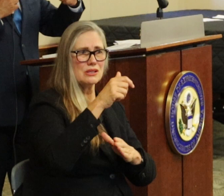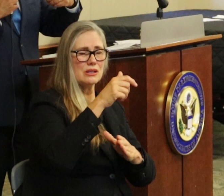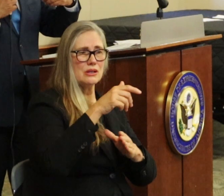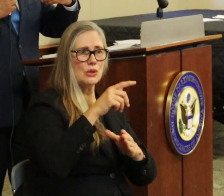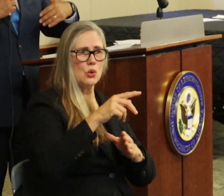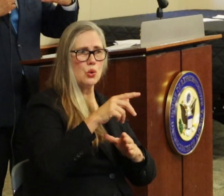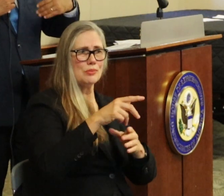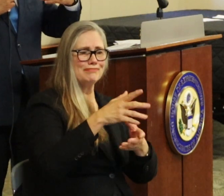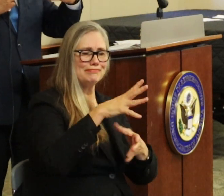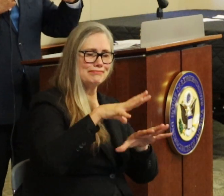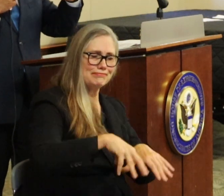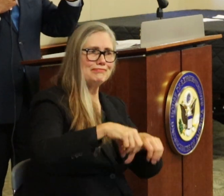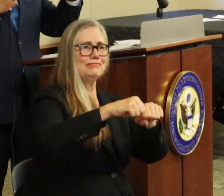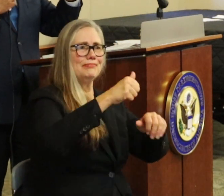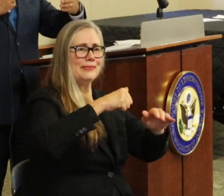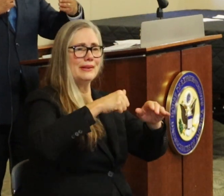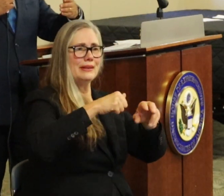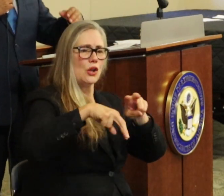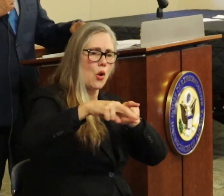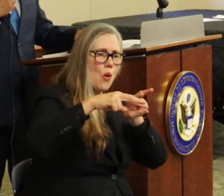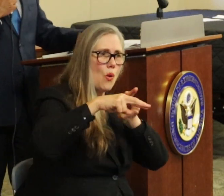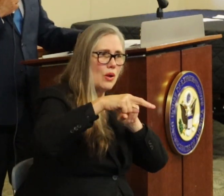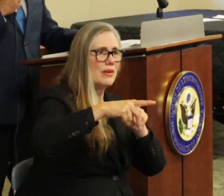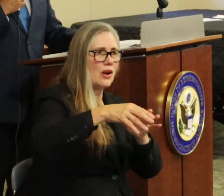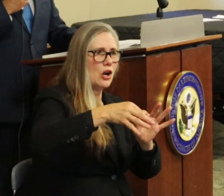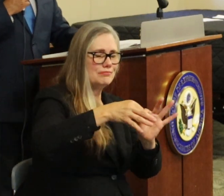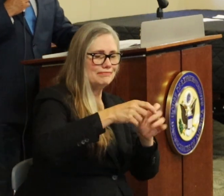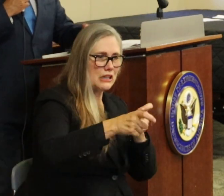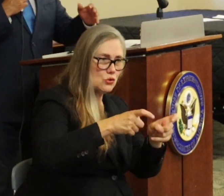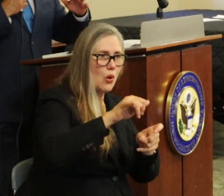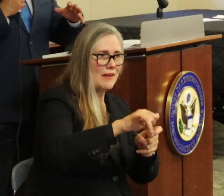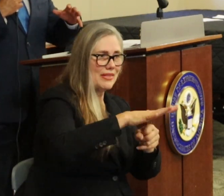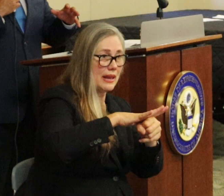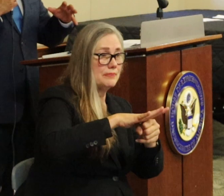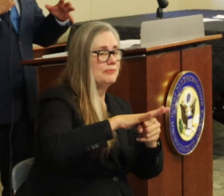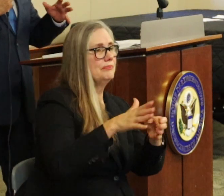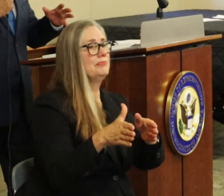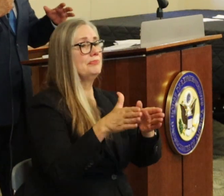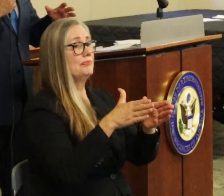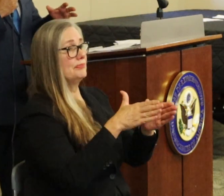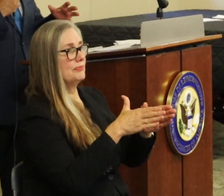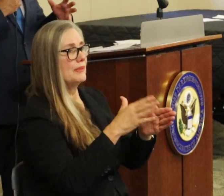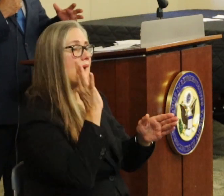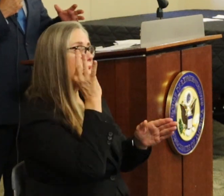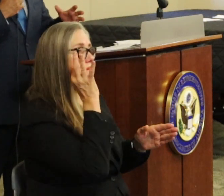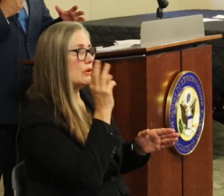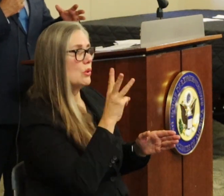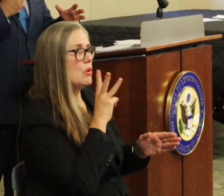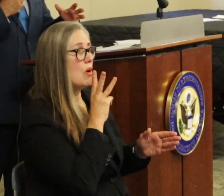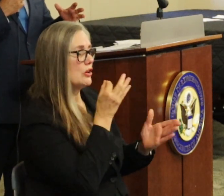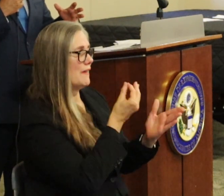to help start providing you some of those answers. When it comes to federal water